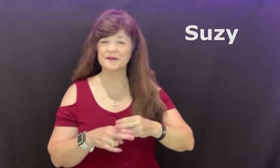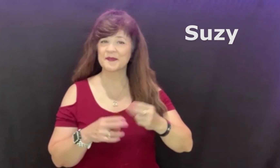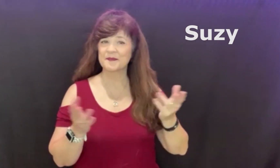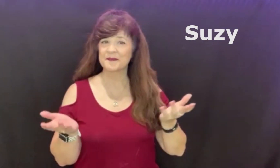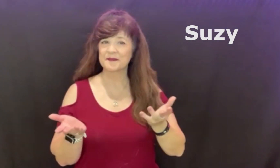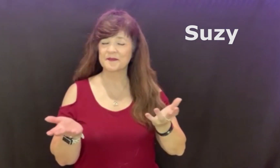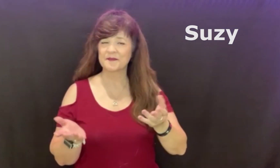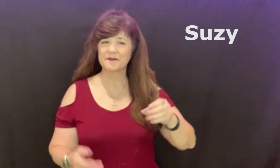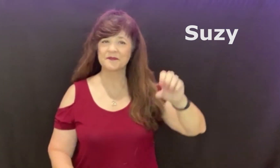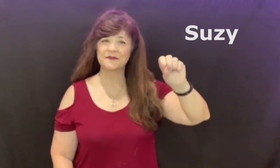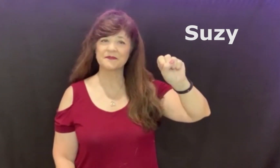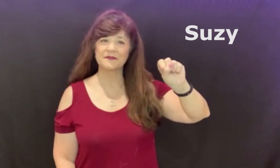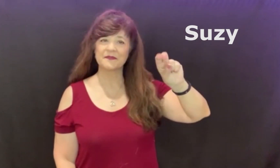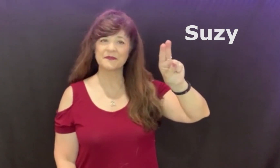Hello, my name is Suzy,